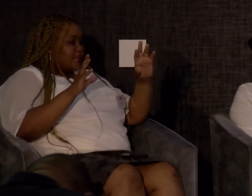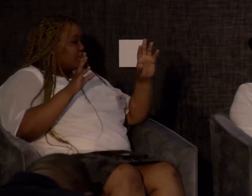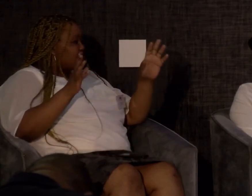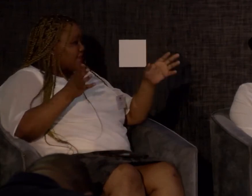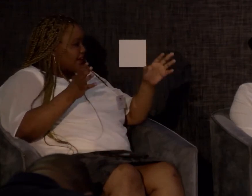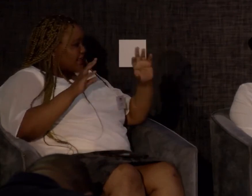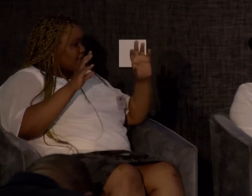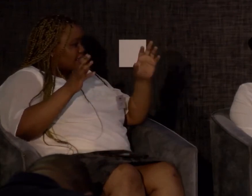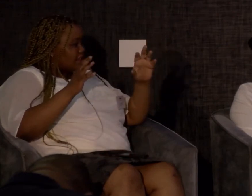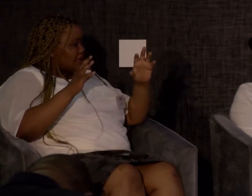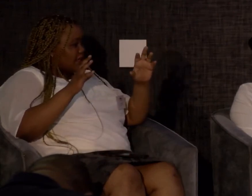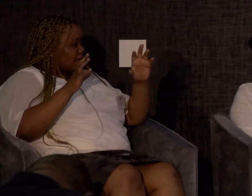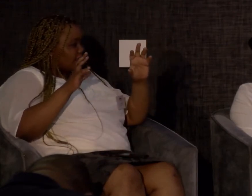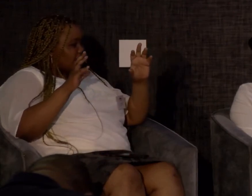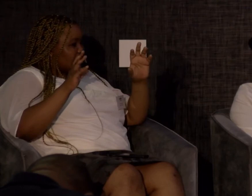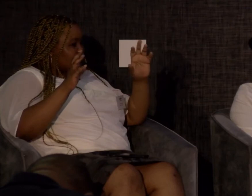CIFA,